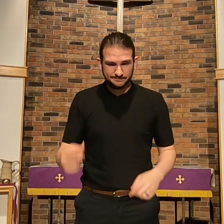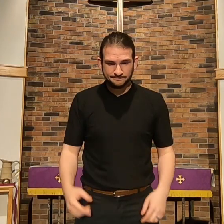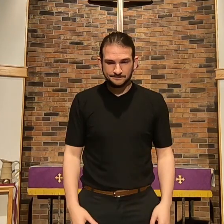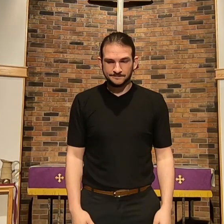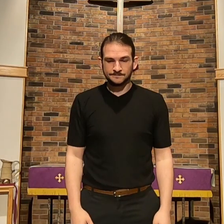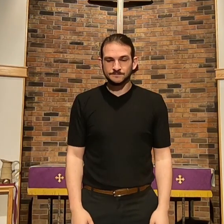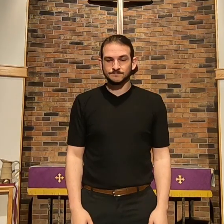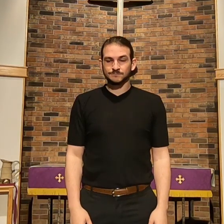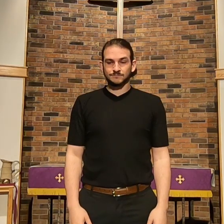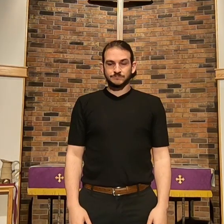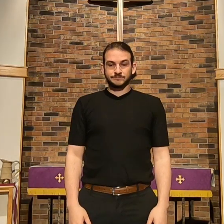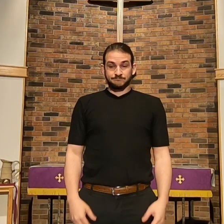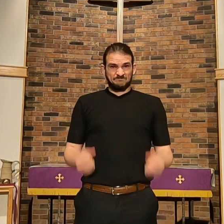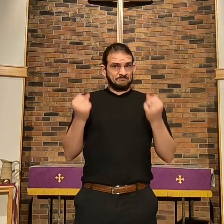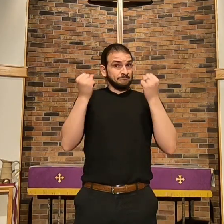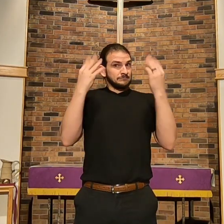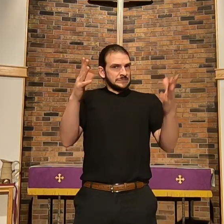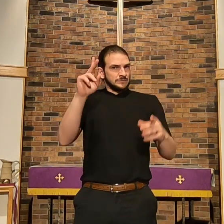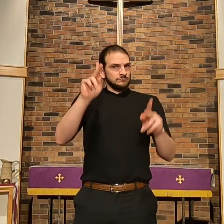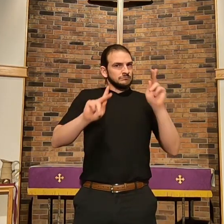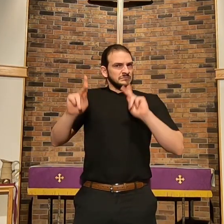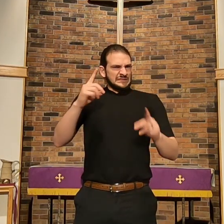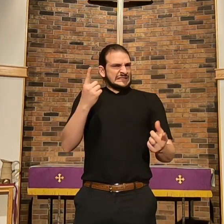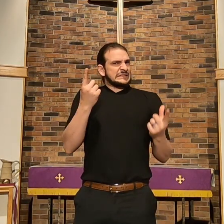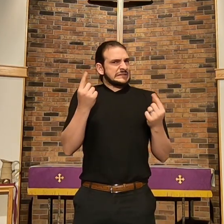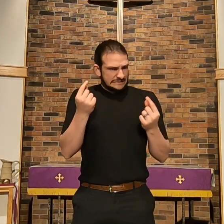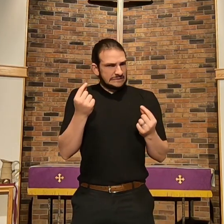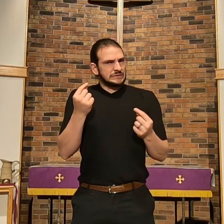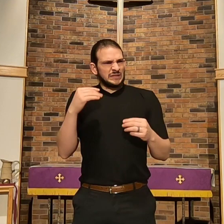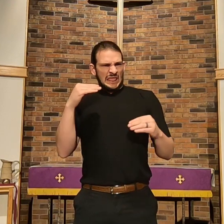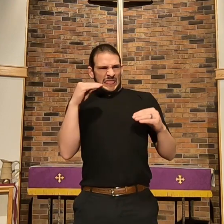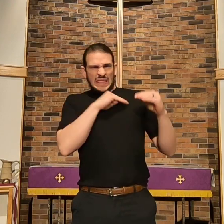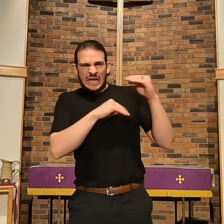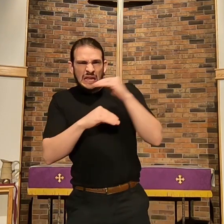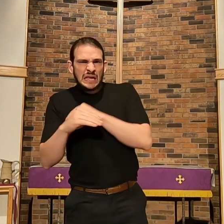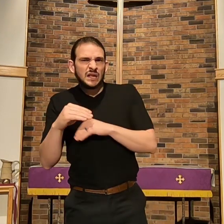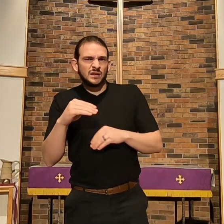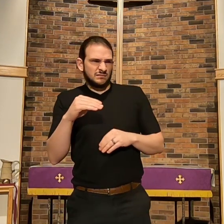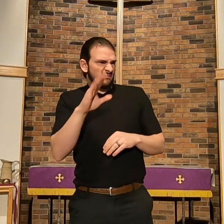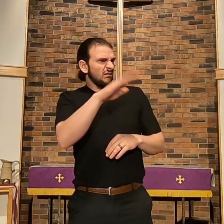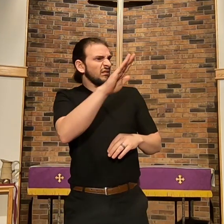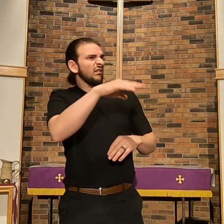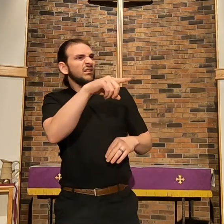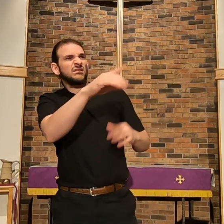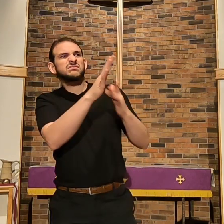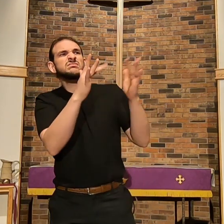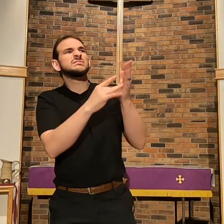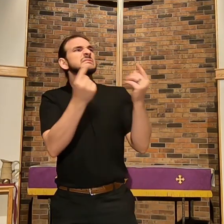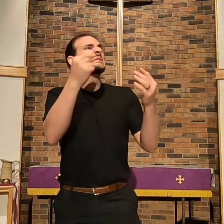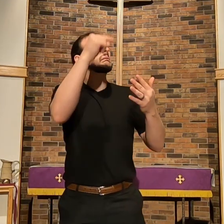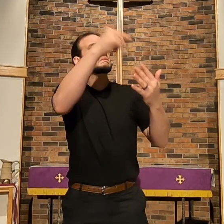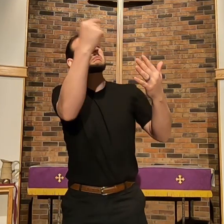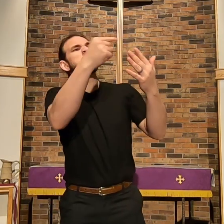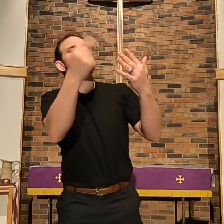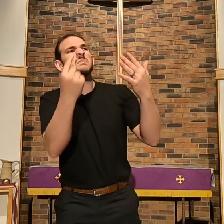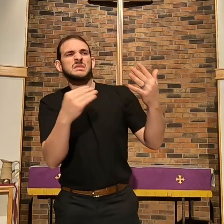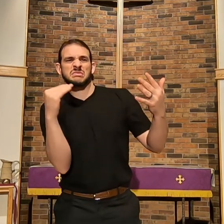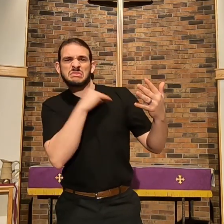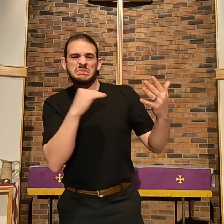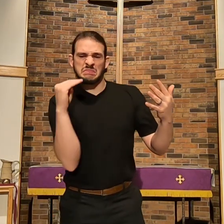But they could not find anyone to accuse him. Many people did tell lies against Jesus, but they did